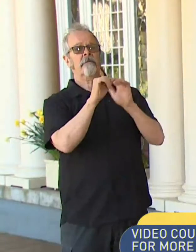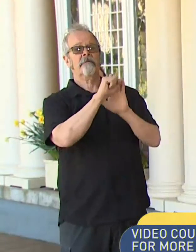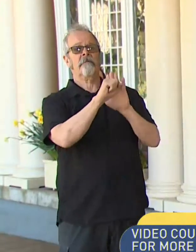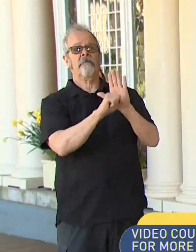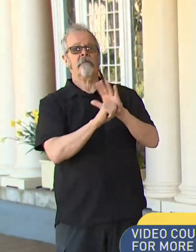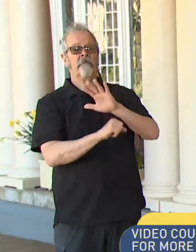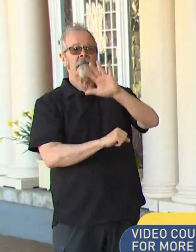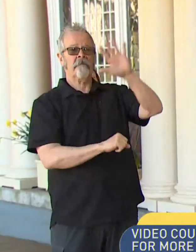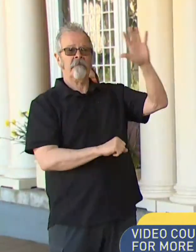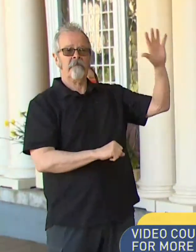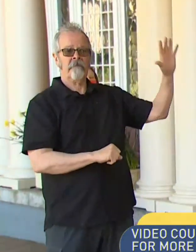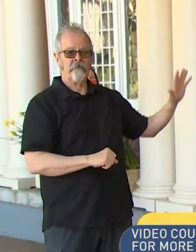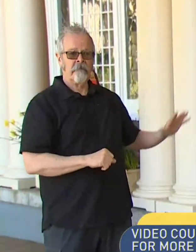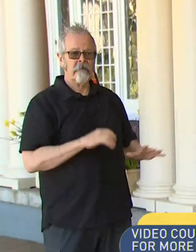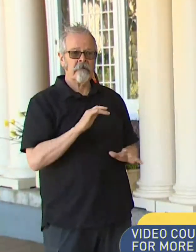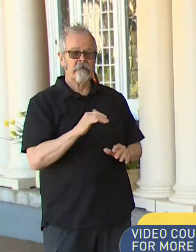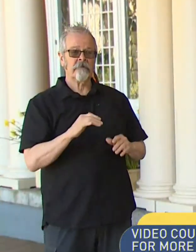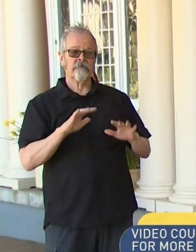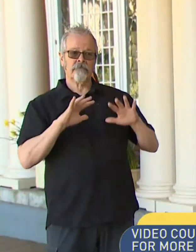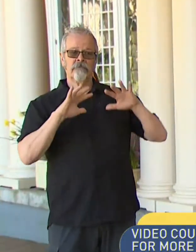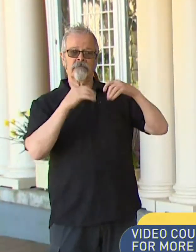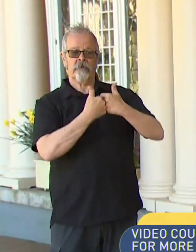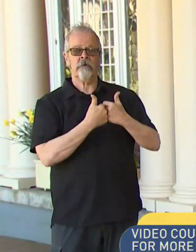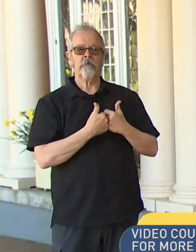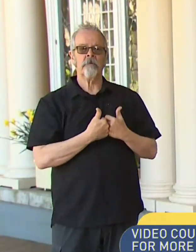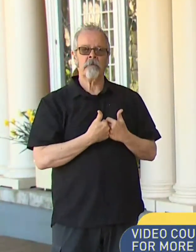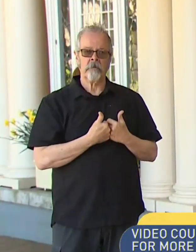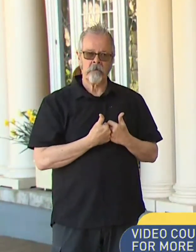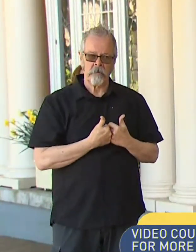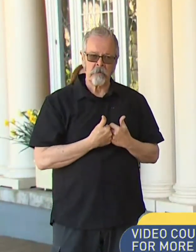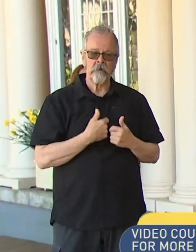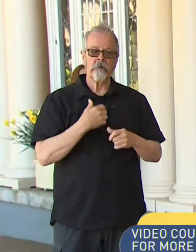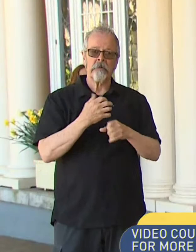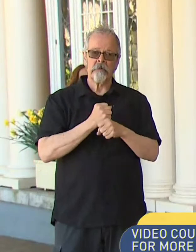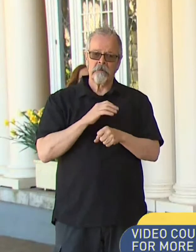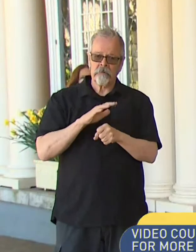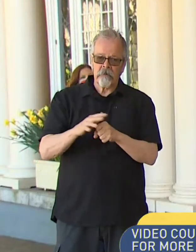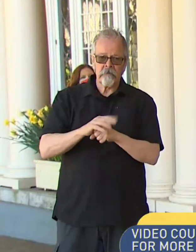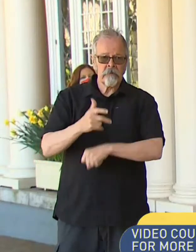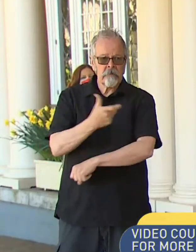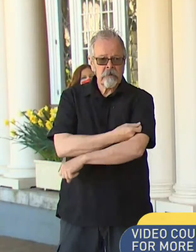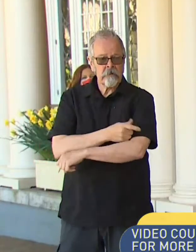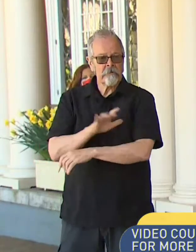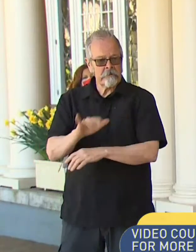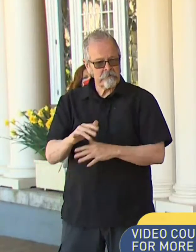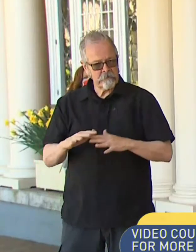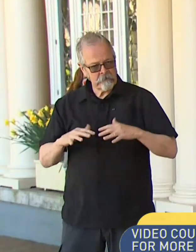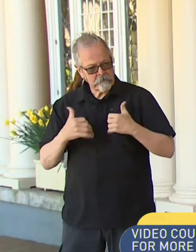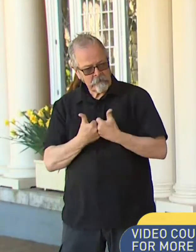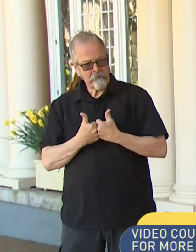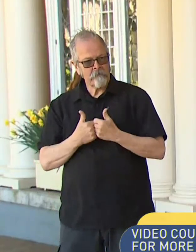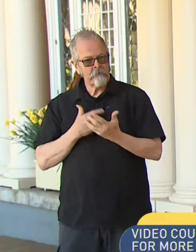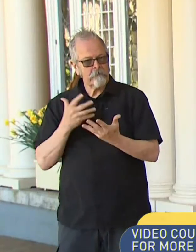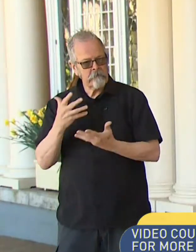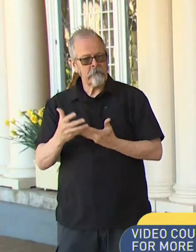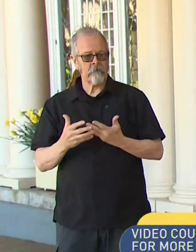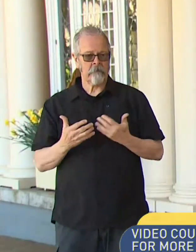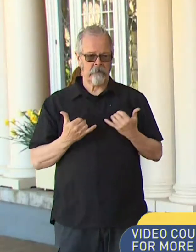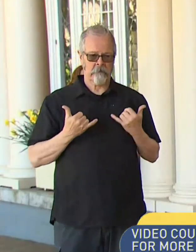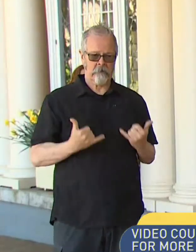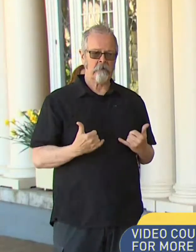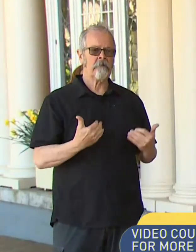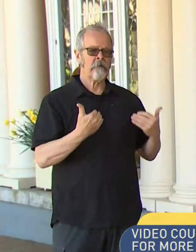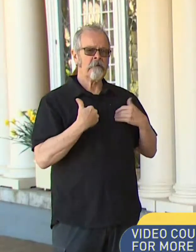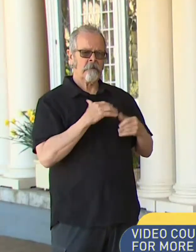challenge heretofore has been getting enough supply of the dosages. We now have enough where we can make